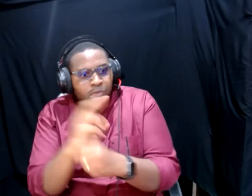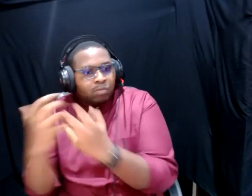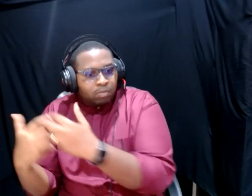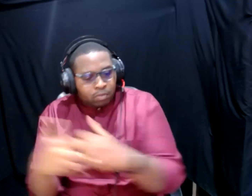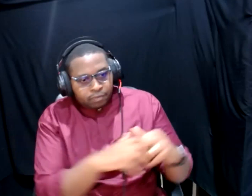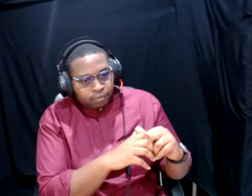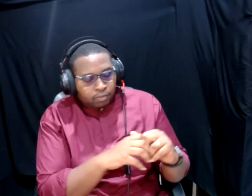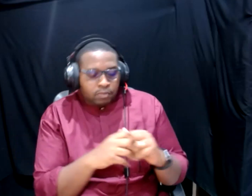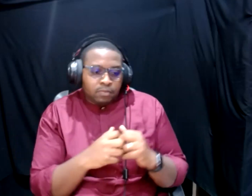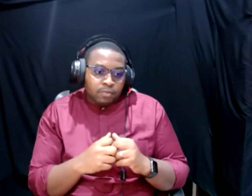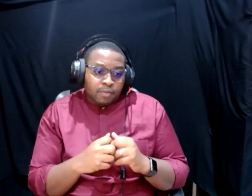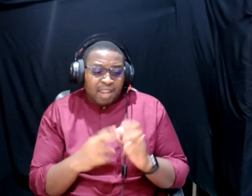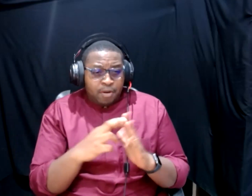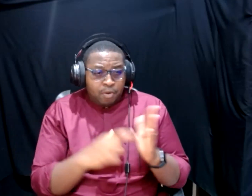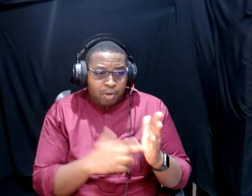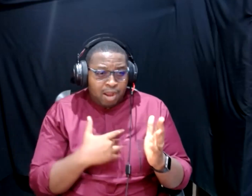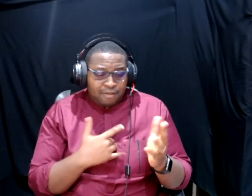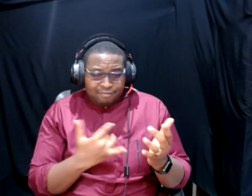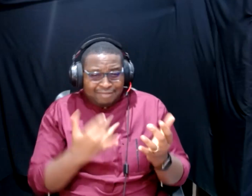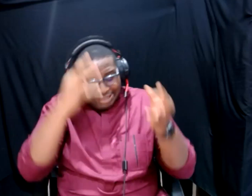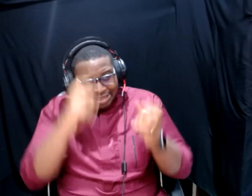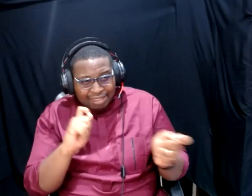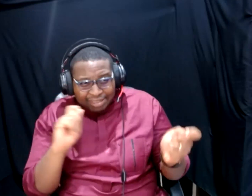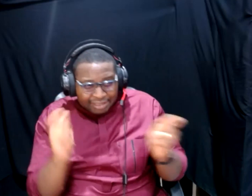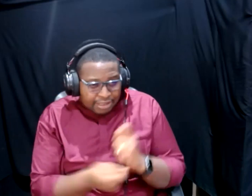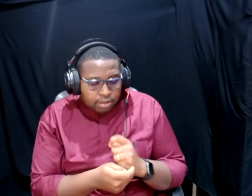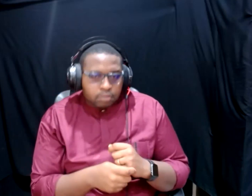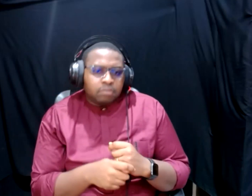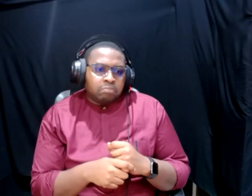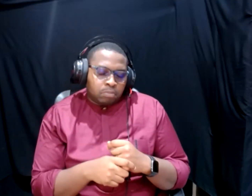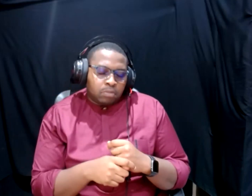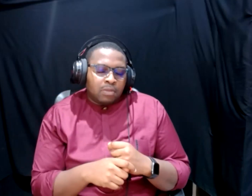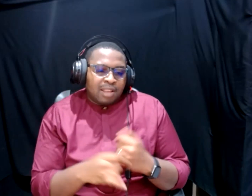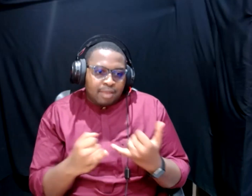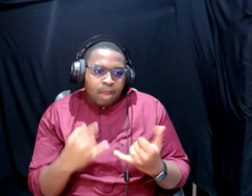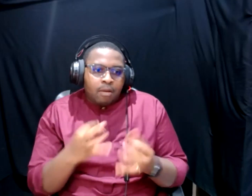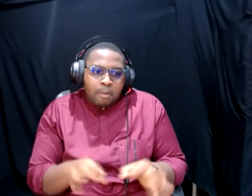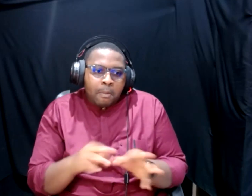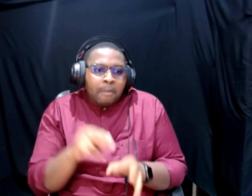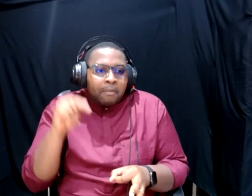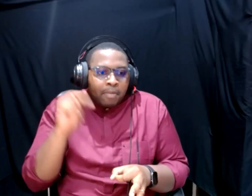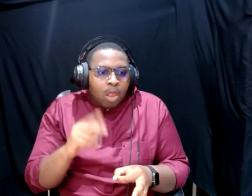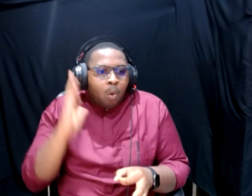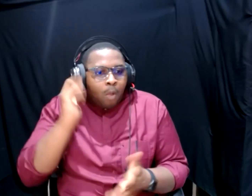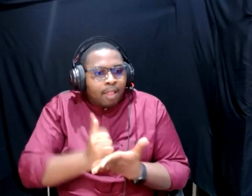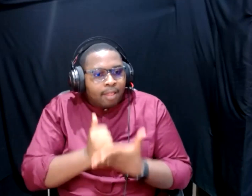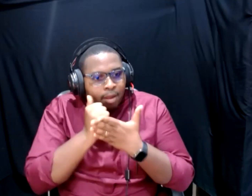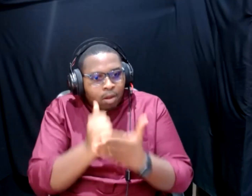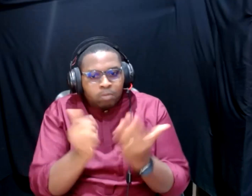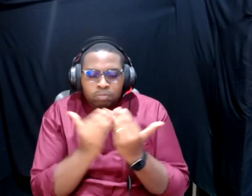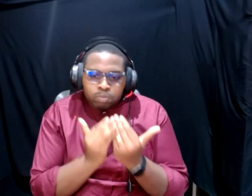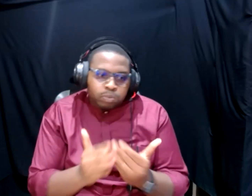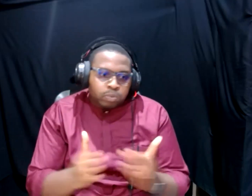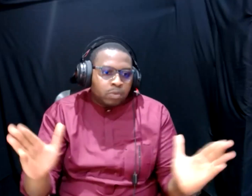rule changes such as those being proposed by the Oregon Employment Department are now needed to pave the way for the systems improvement